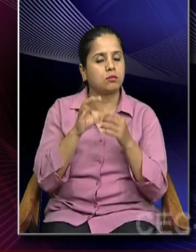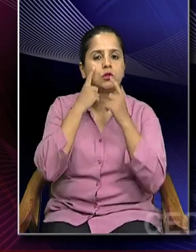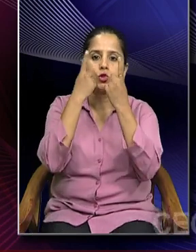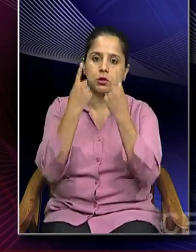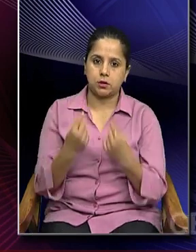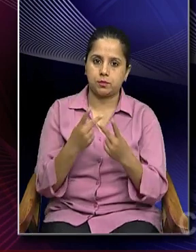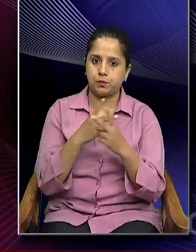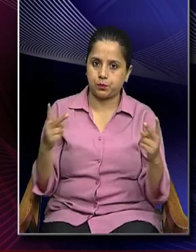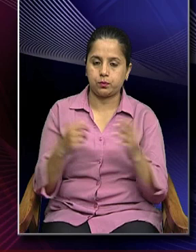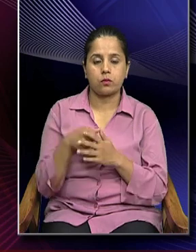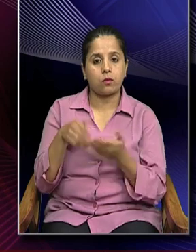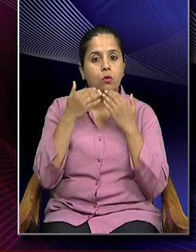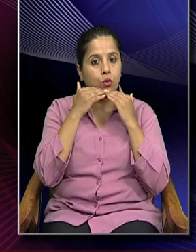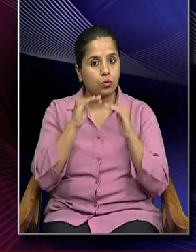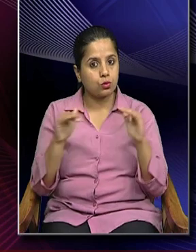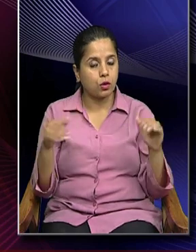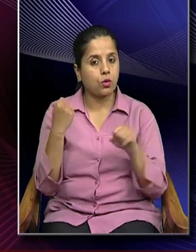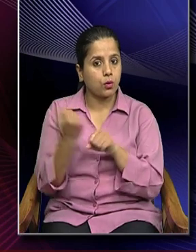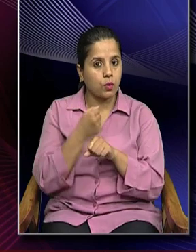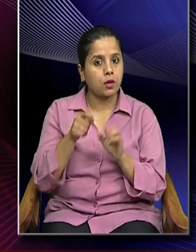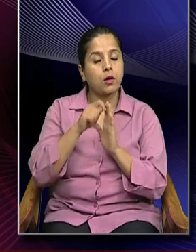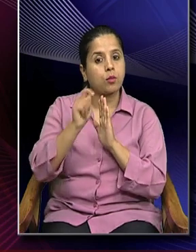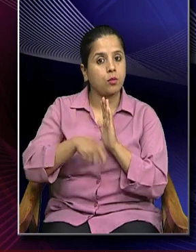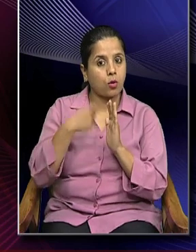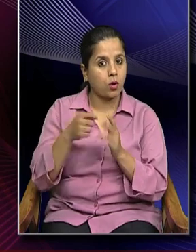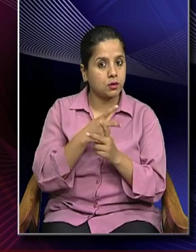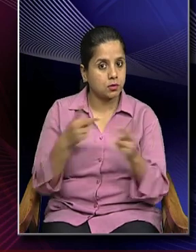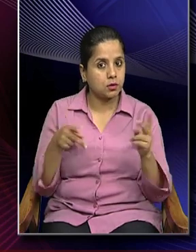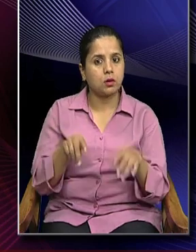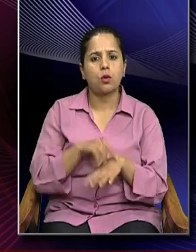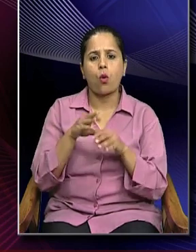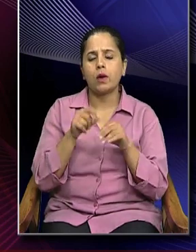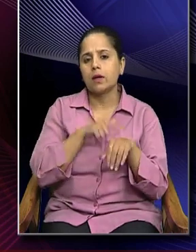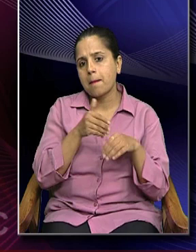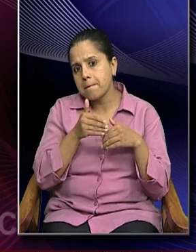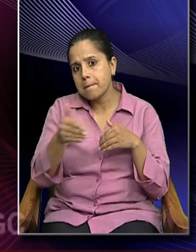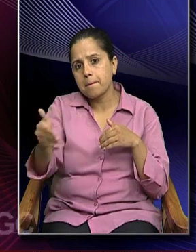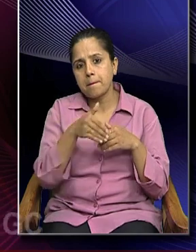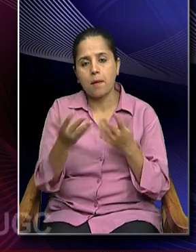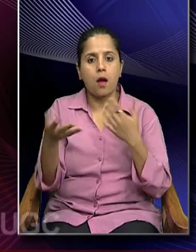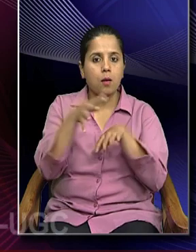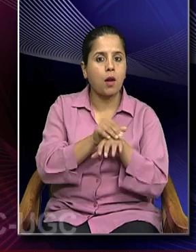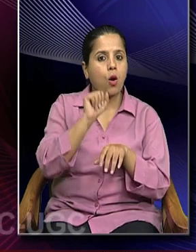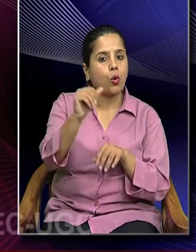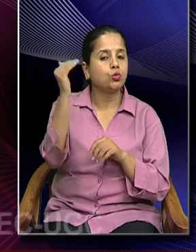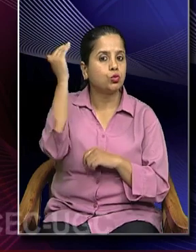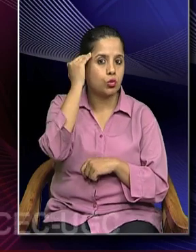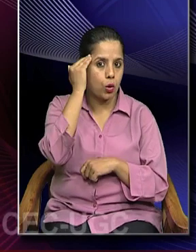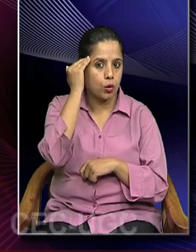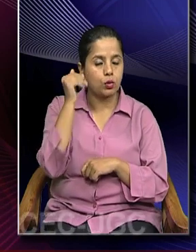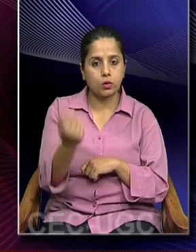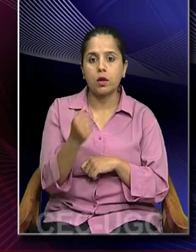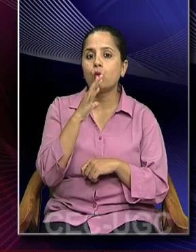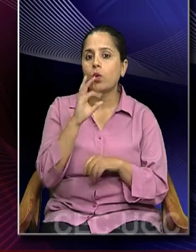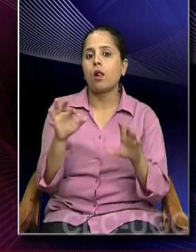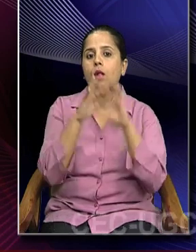assessment. The students work on the projects over time, applying their knowledge to the